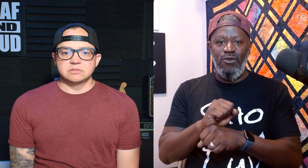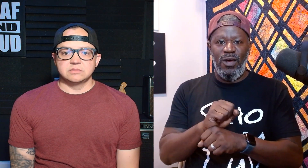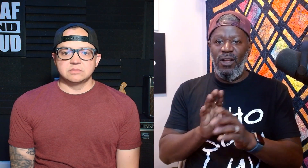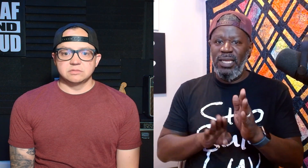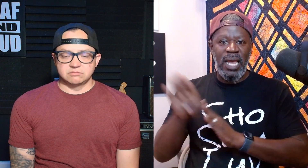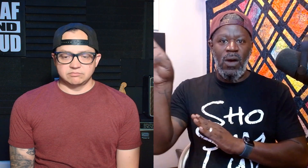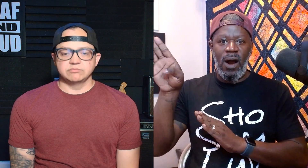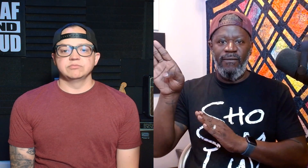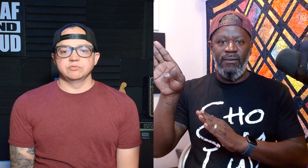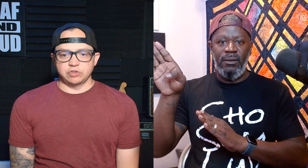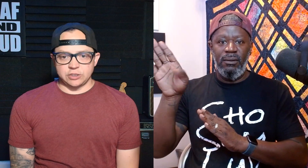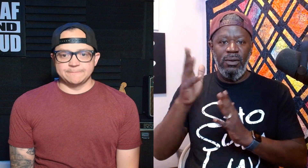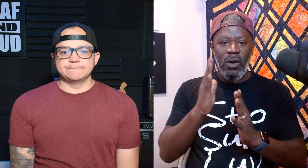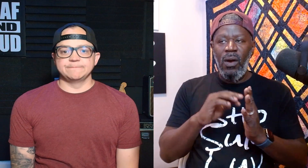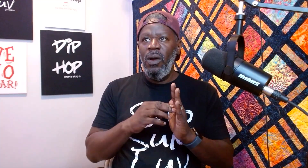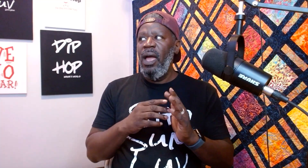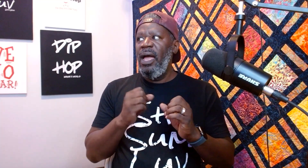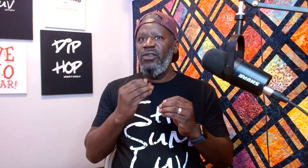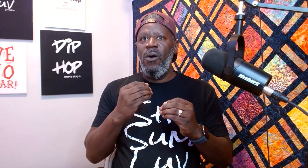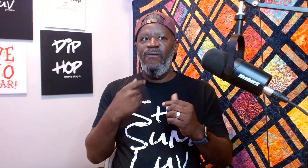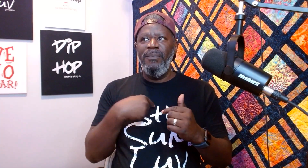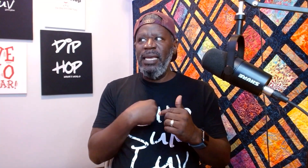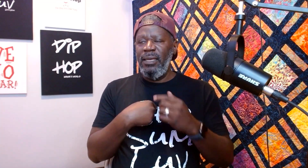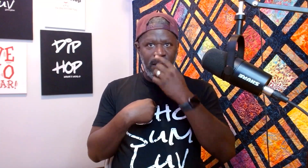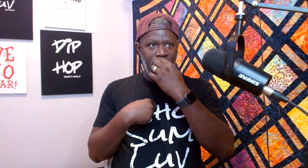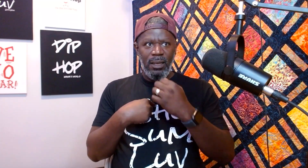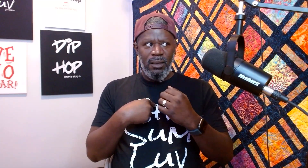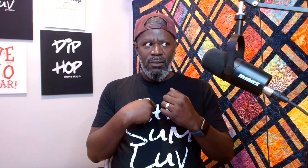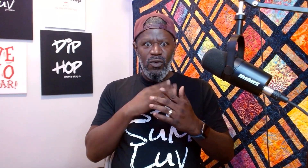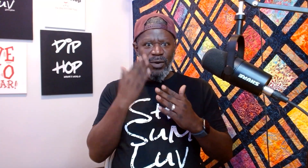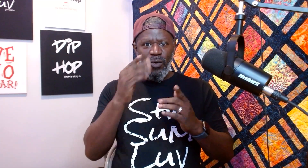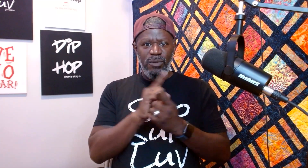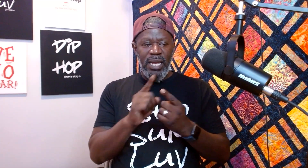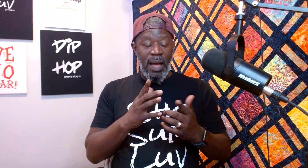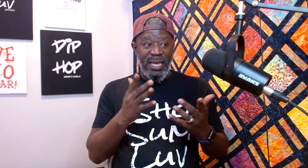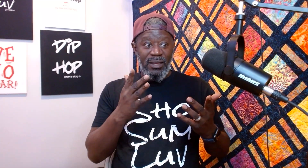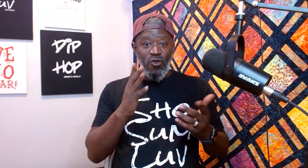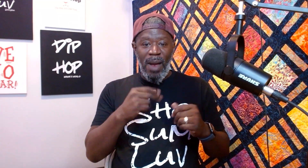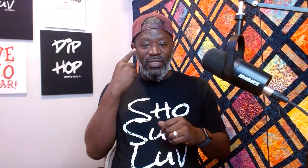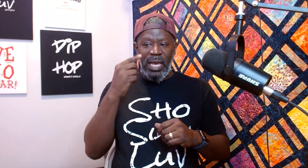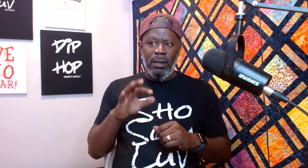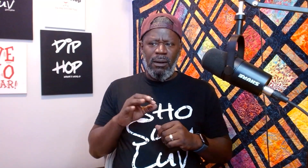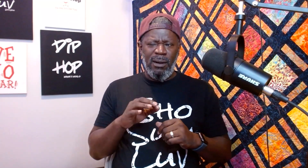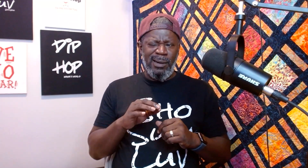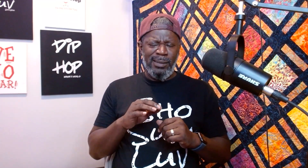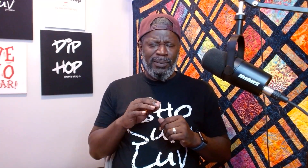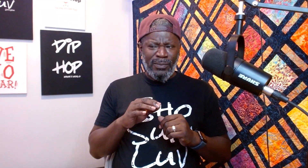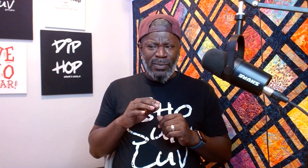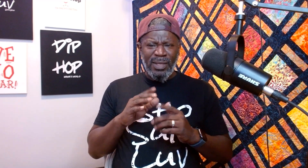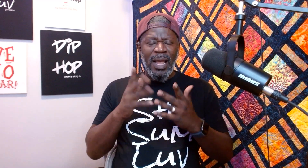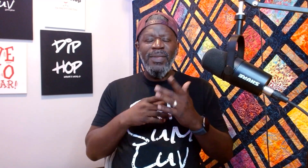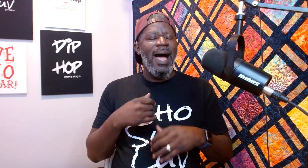your career take off. Right. You know? And so for me, you never know who you meet. I mean, you might think,